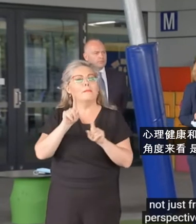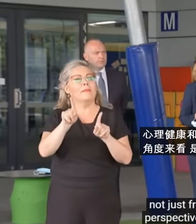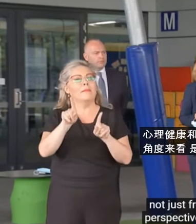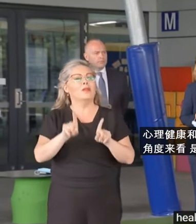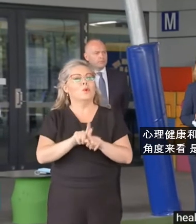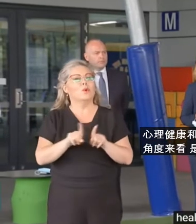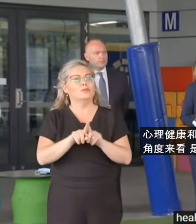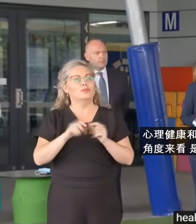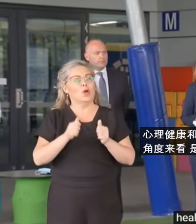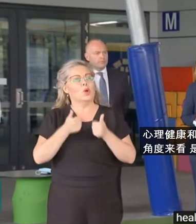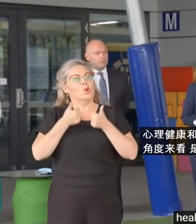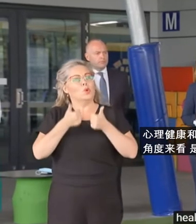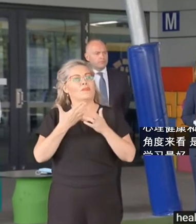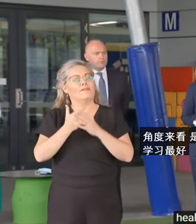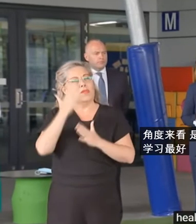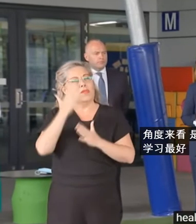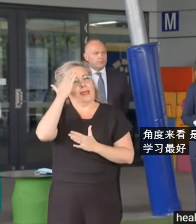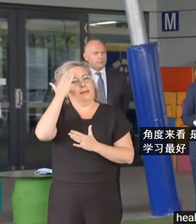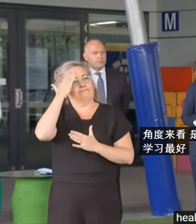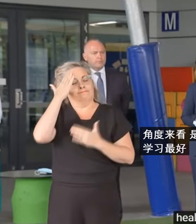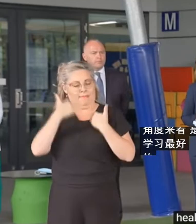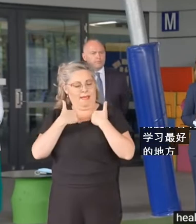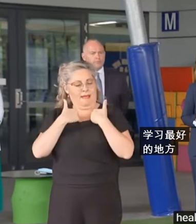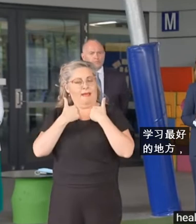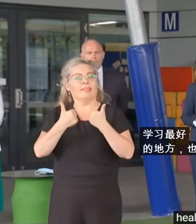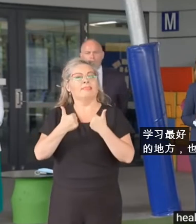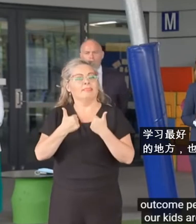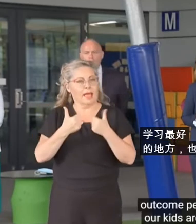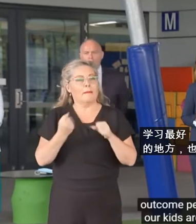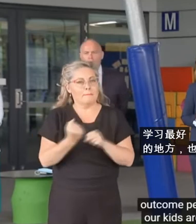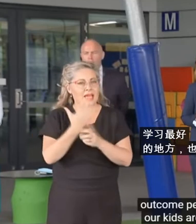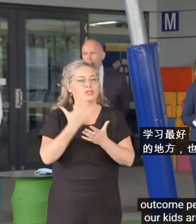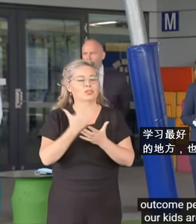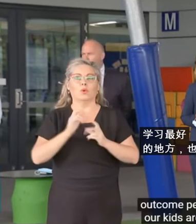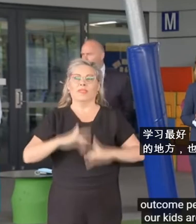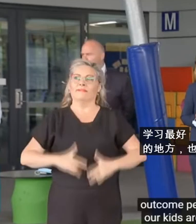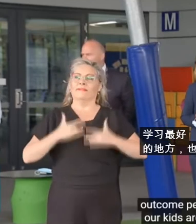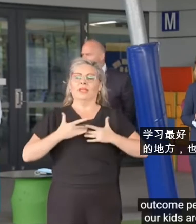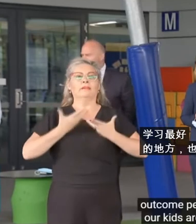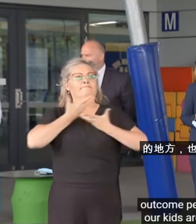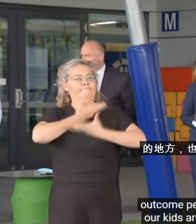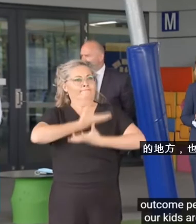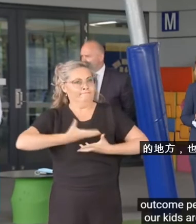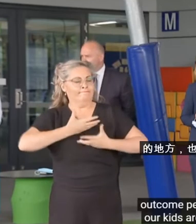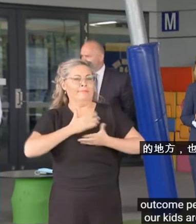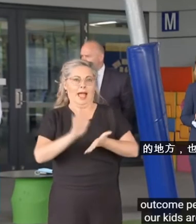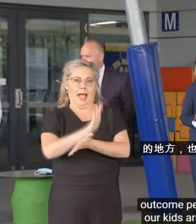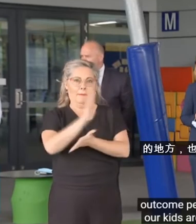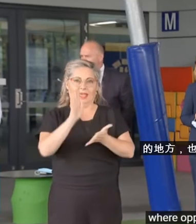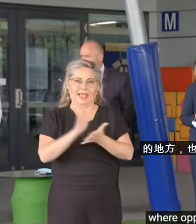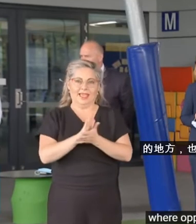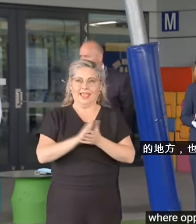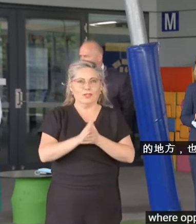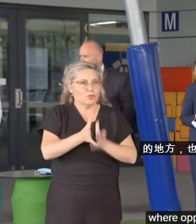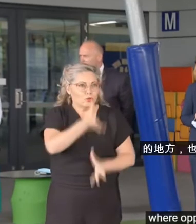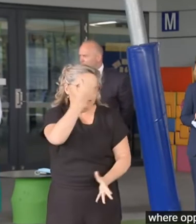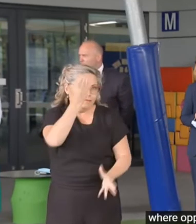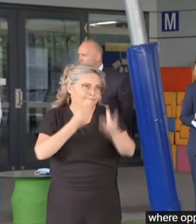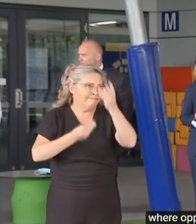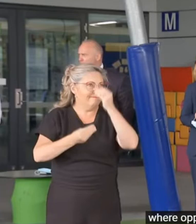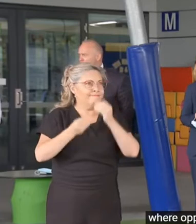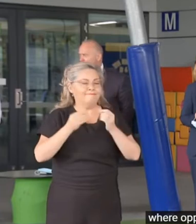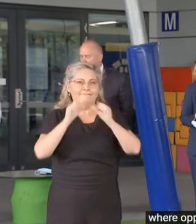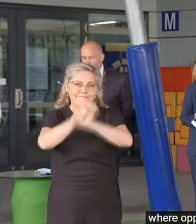is where our kids learn the best and where opportunity is created. Importantly, we want our kids back